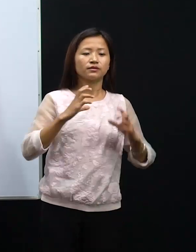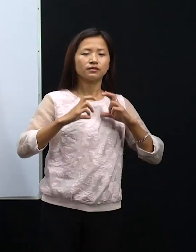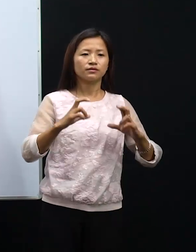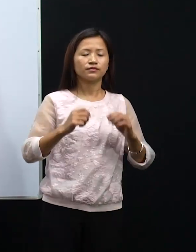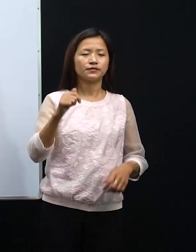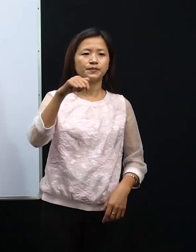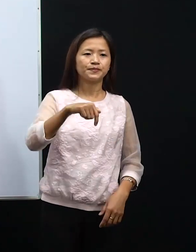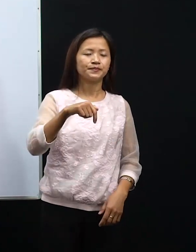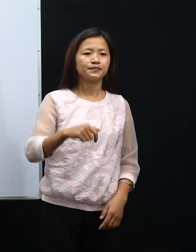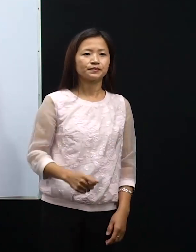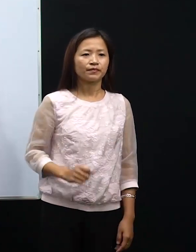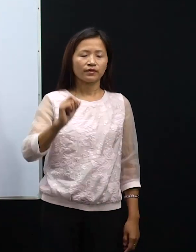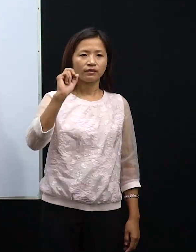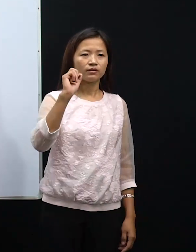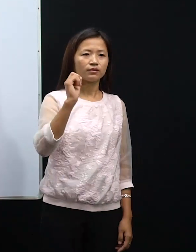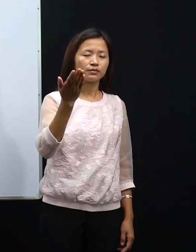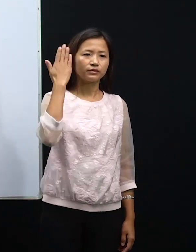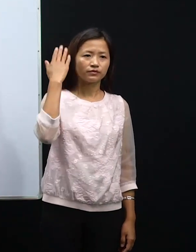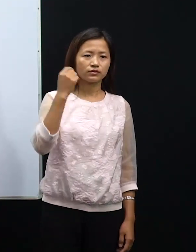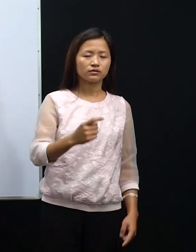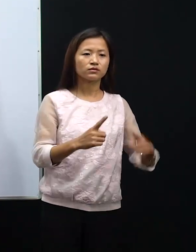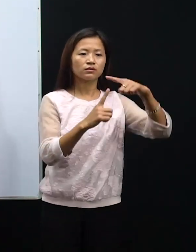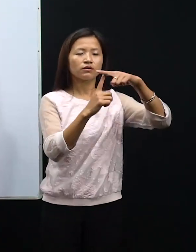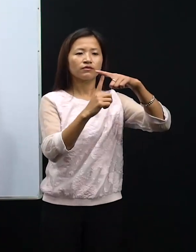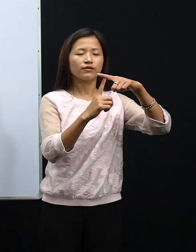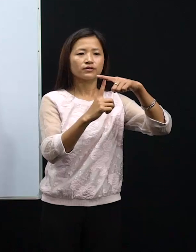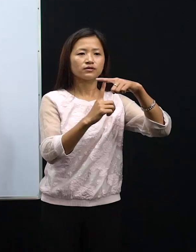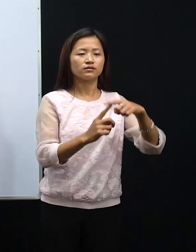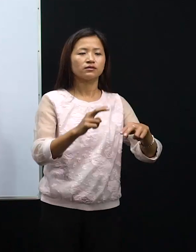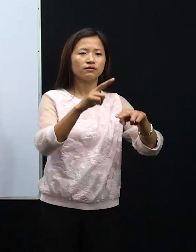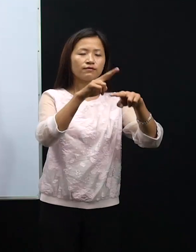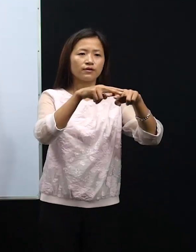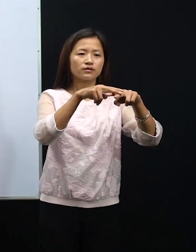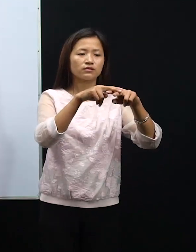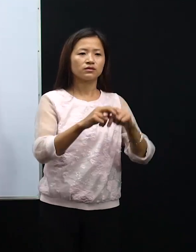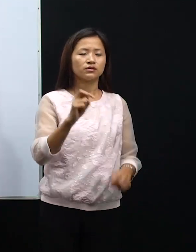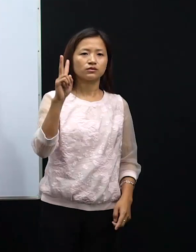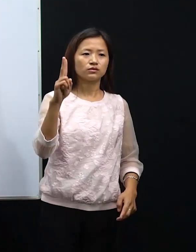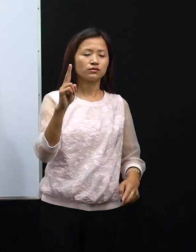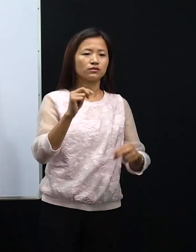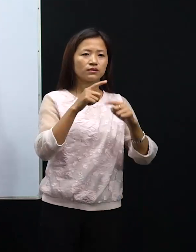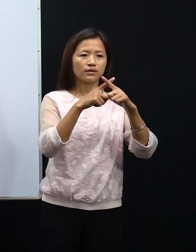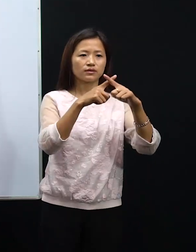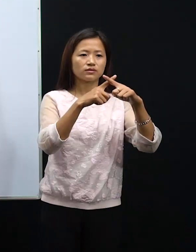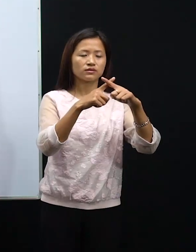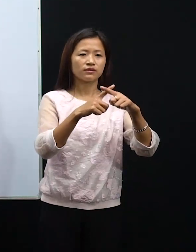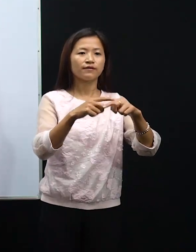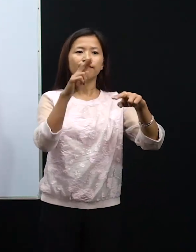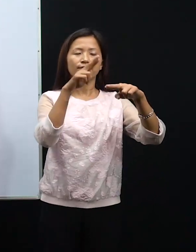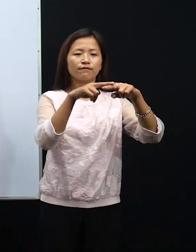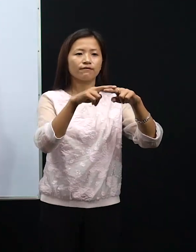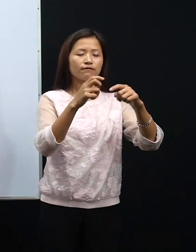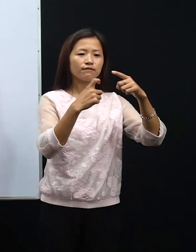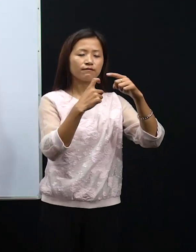the previous topic, factor, we saw 2x as factors. Both of